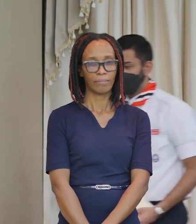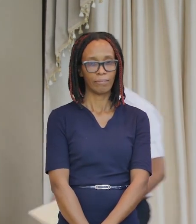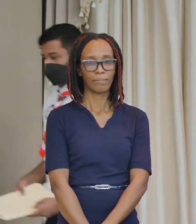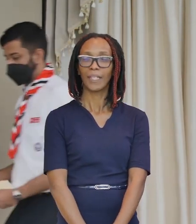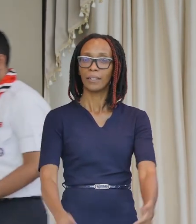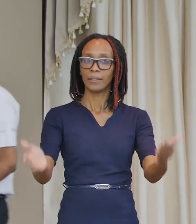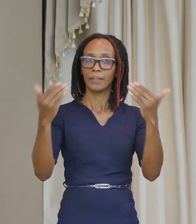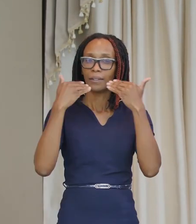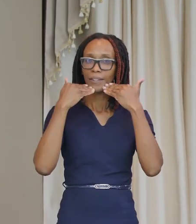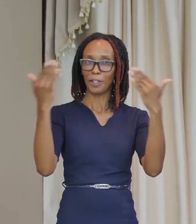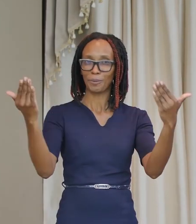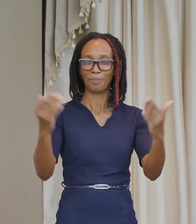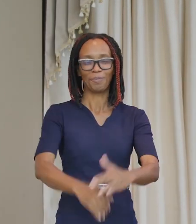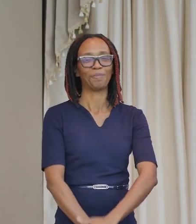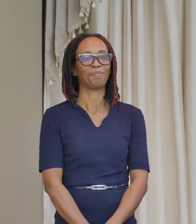Thank you.